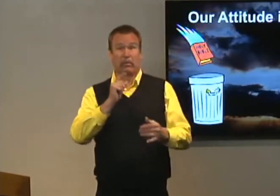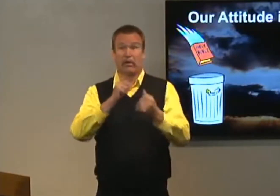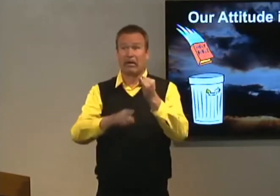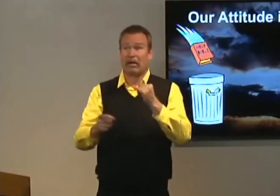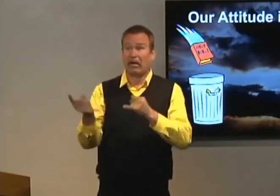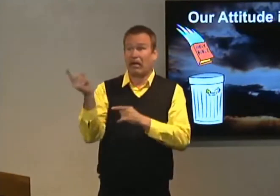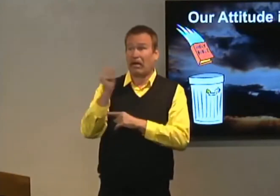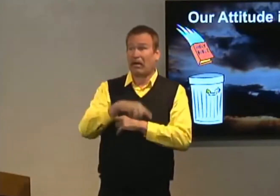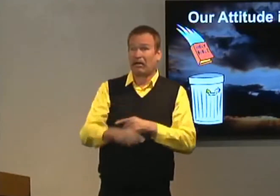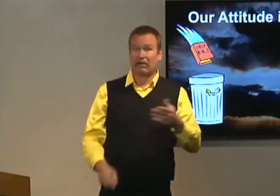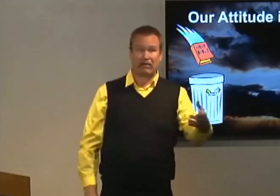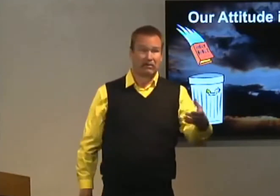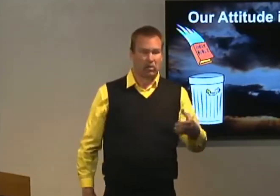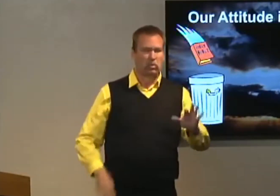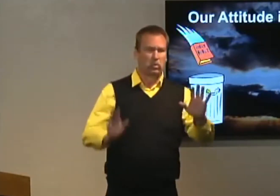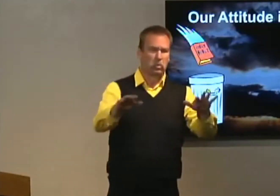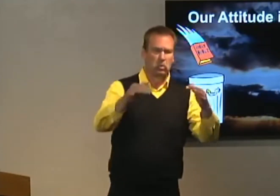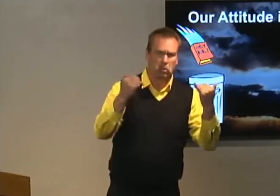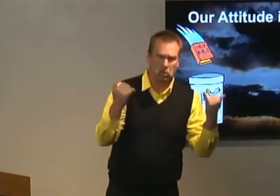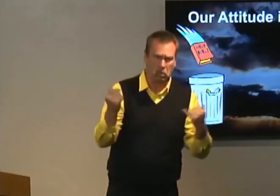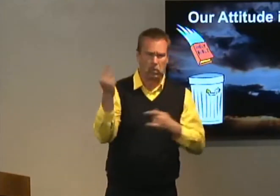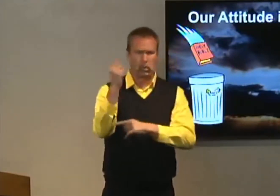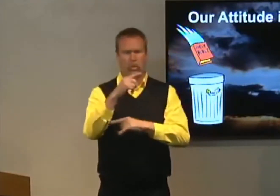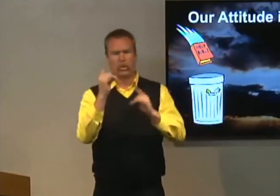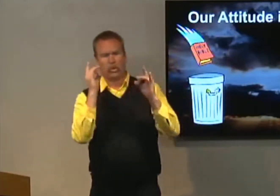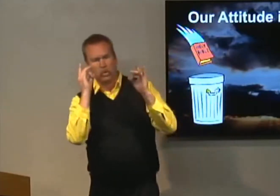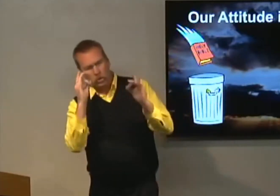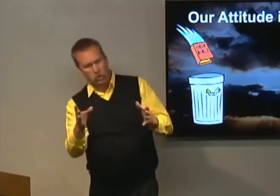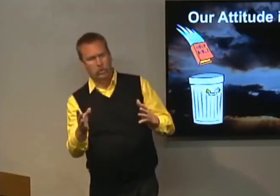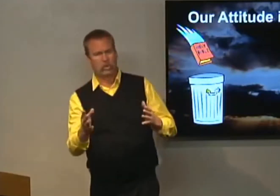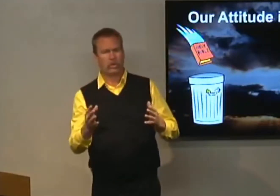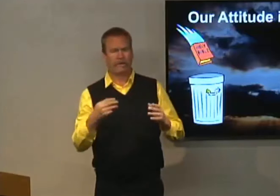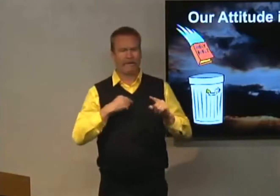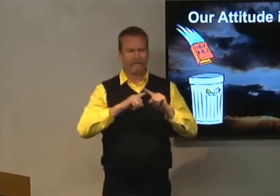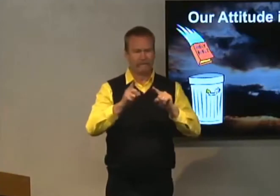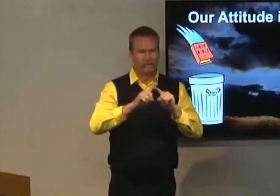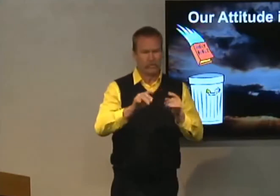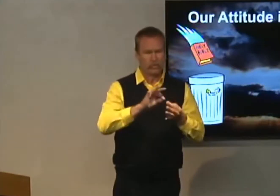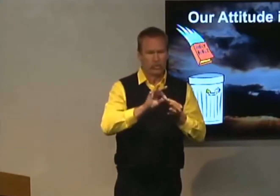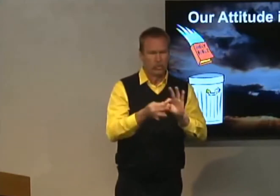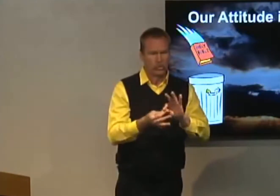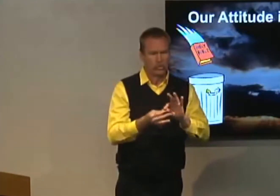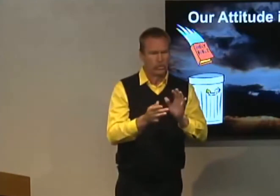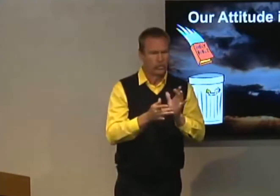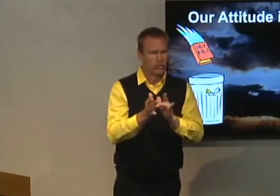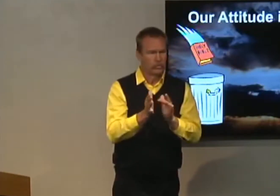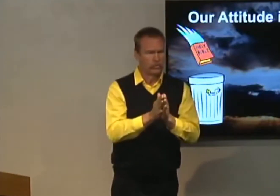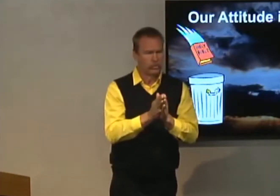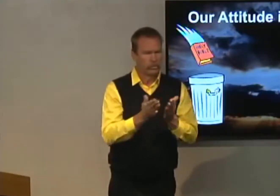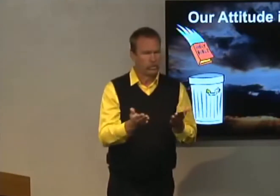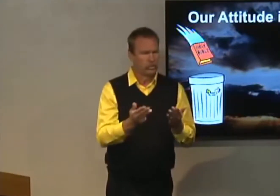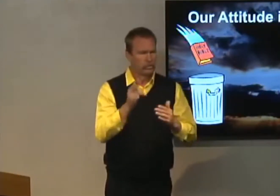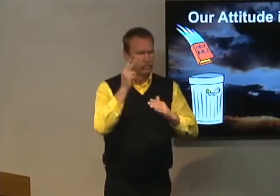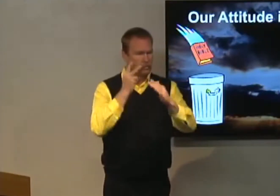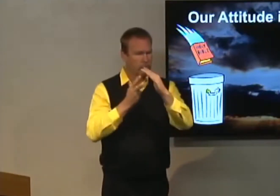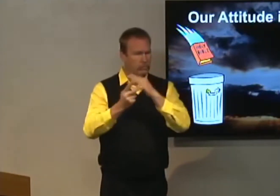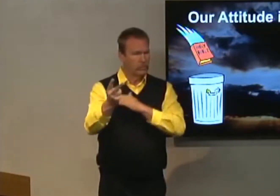Word. Speaking of the last days. And the last days will be terrible. And you know, there's so many